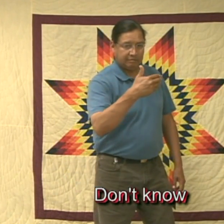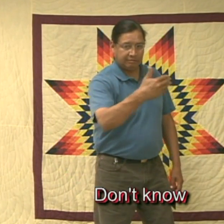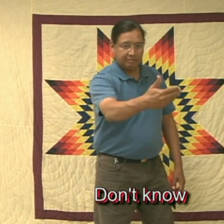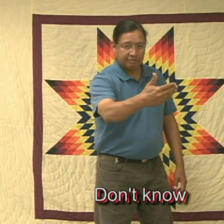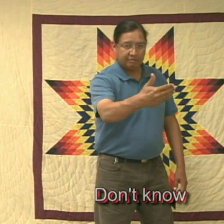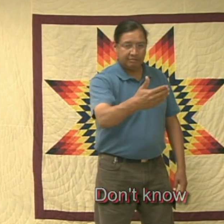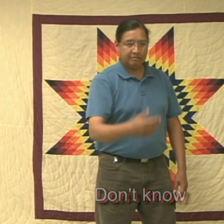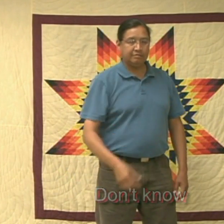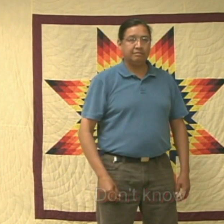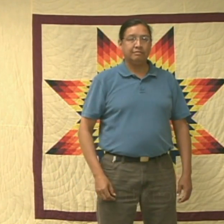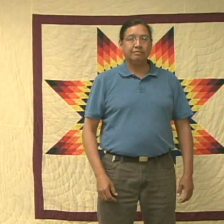Sdodyeshni.